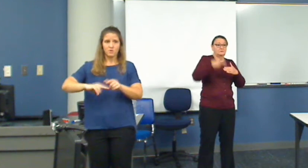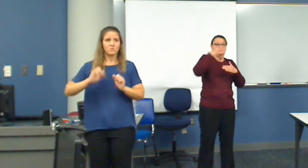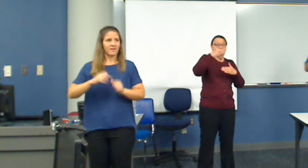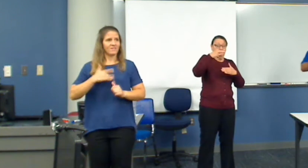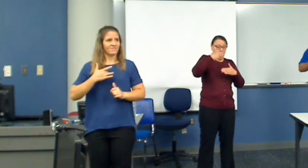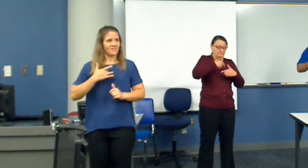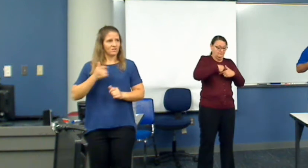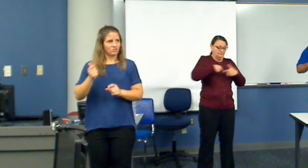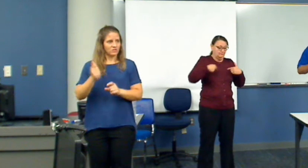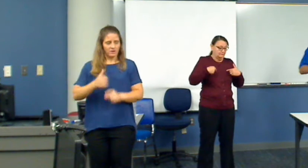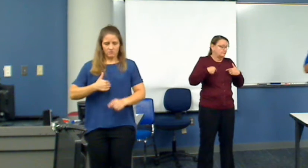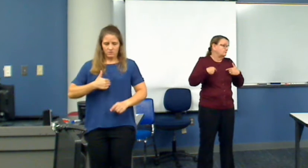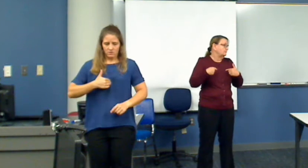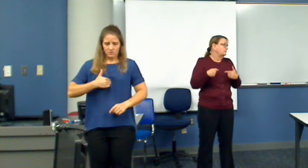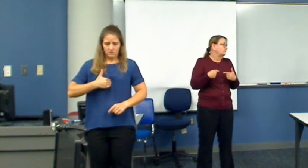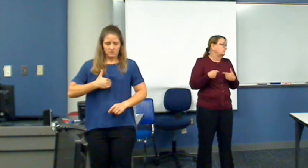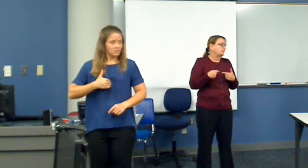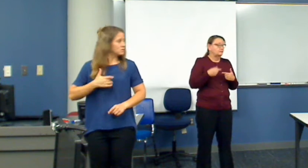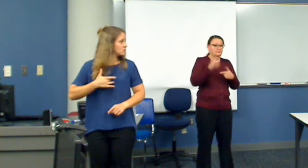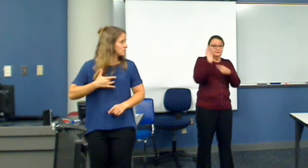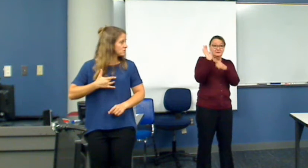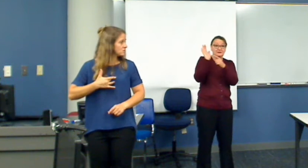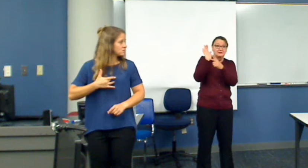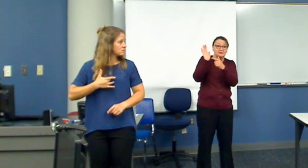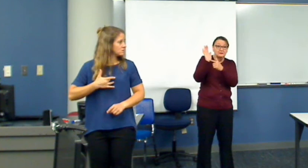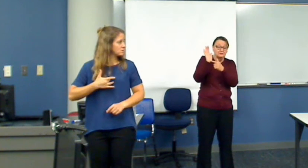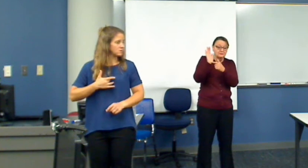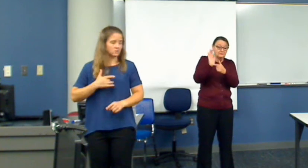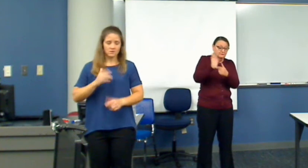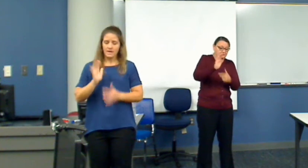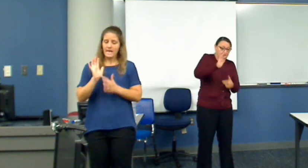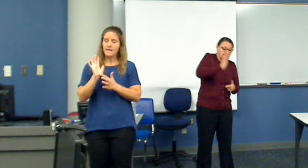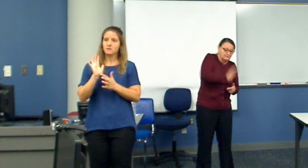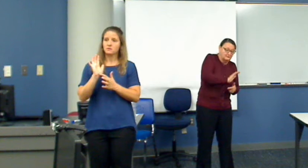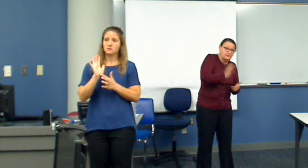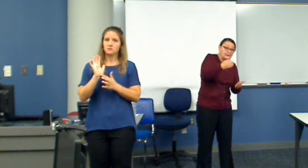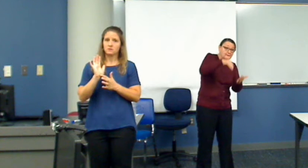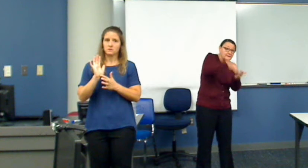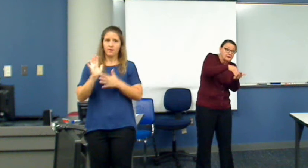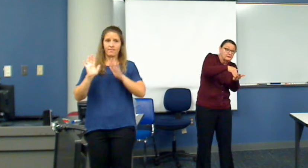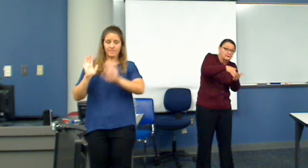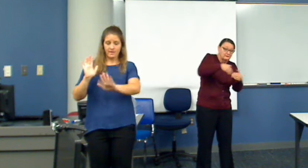is. About 2 fingers up. You're going to put the heel of one hand right in the middle of the chest.